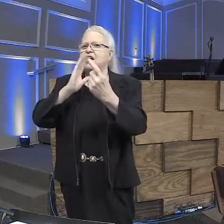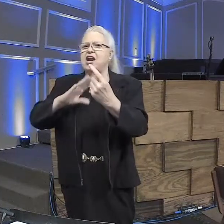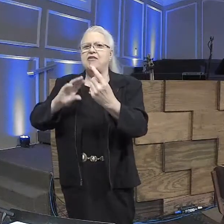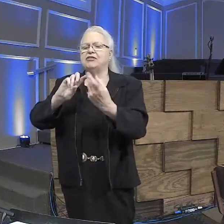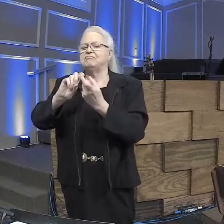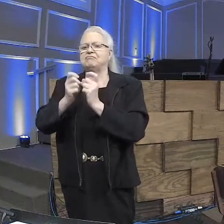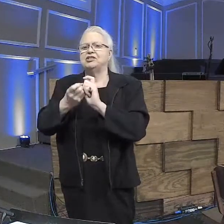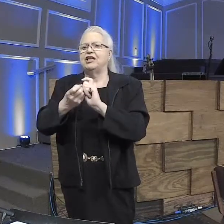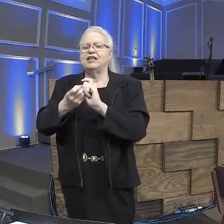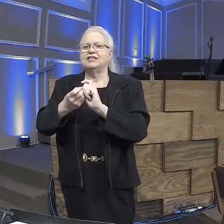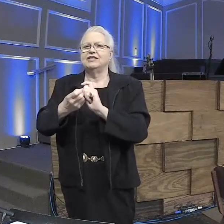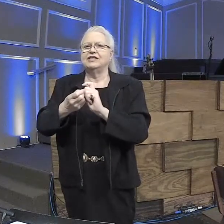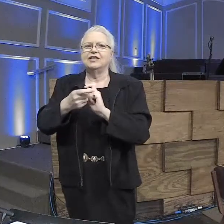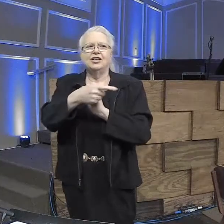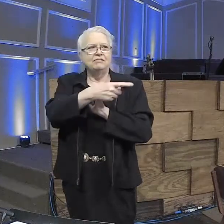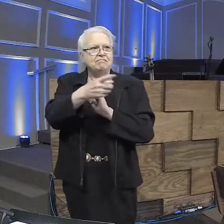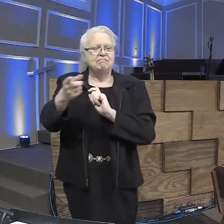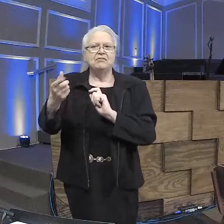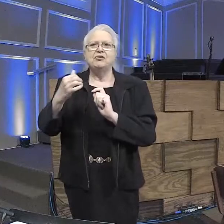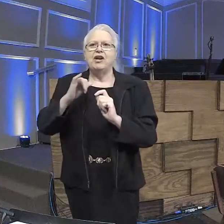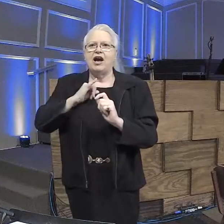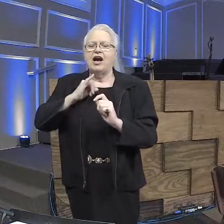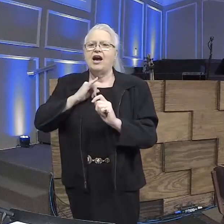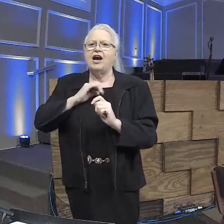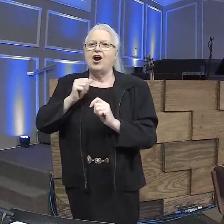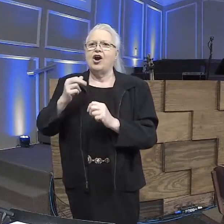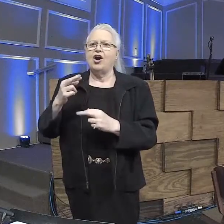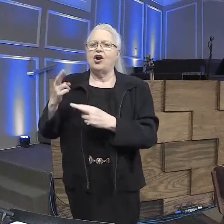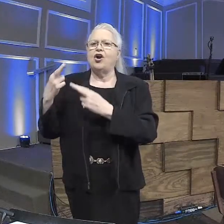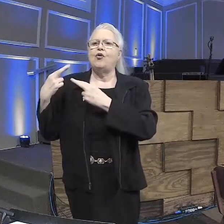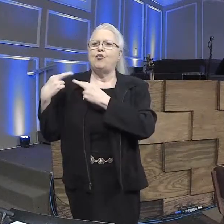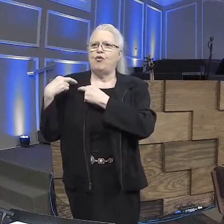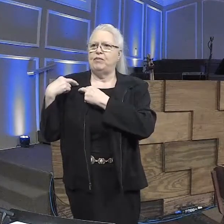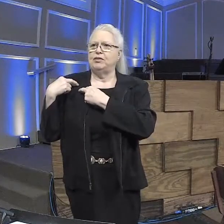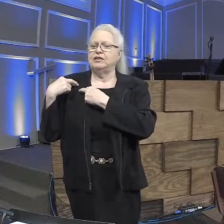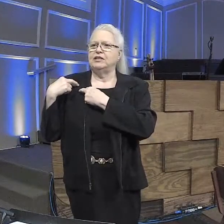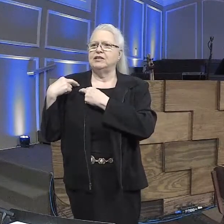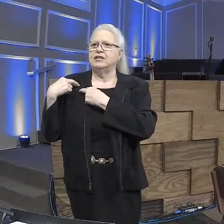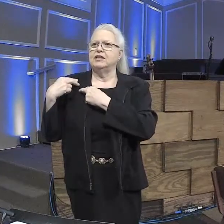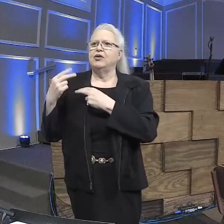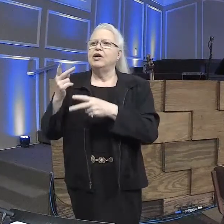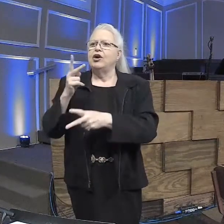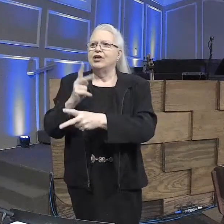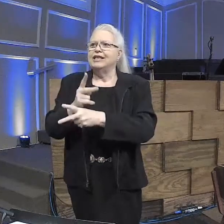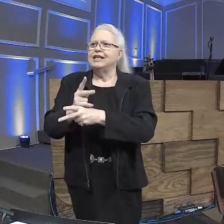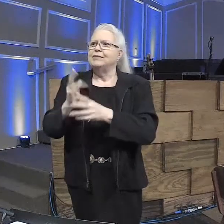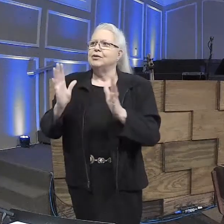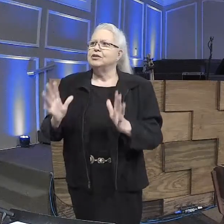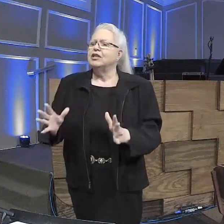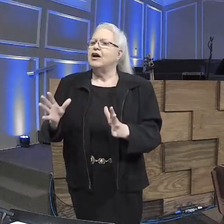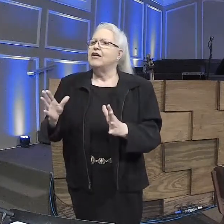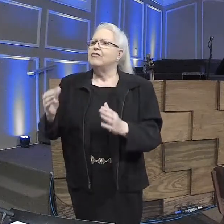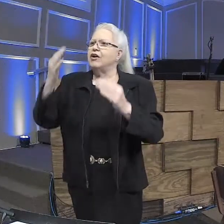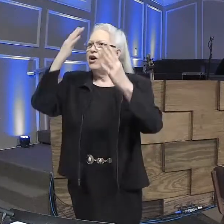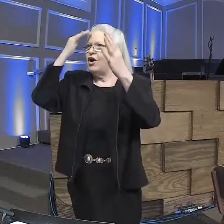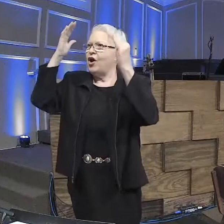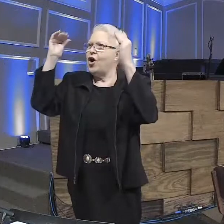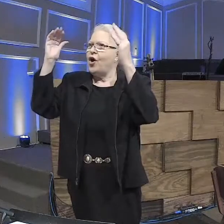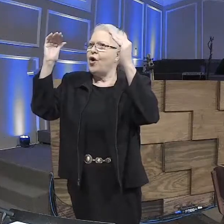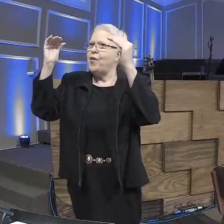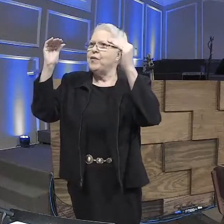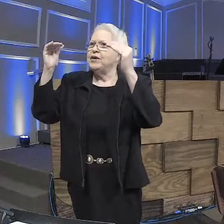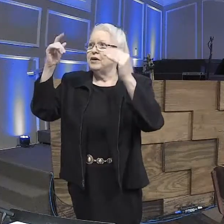Christ, you and I are agents. We're administrators. We're stewards of hope. Because hope has